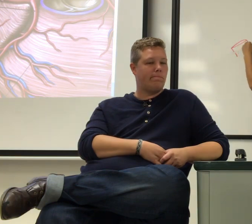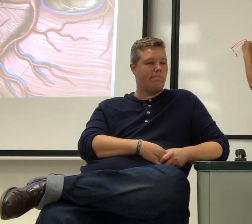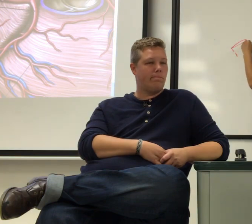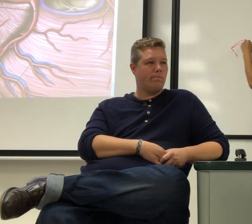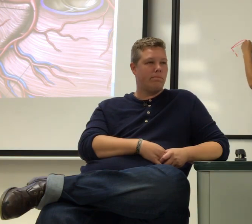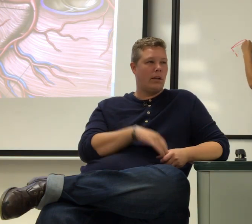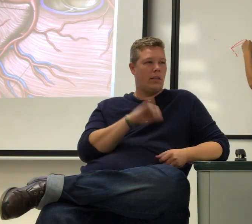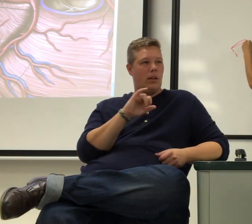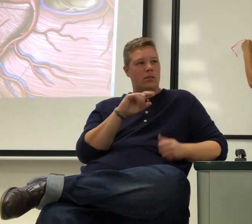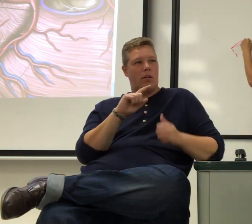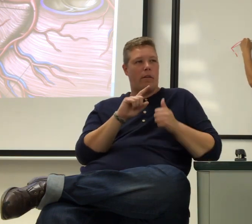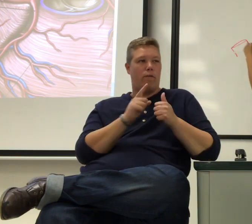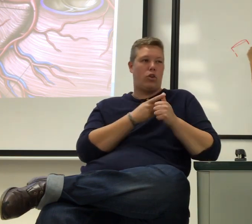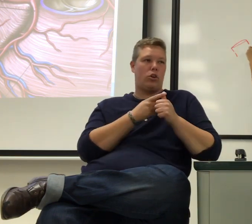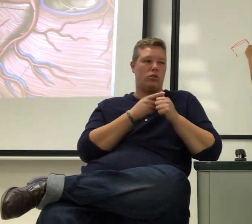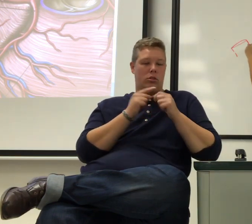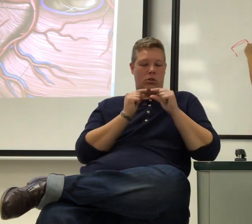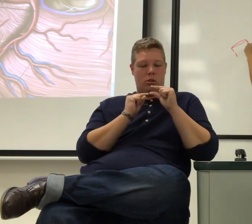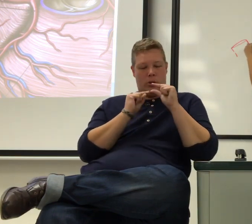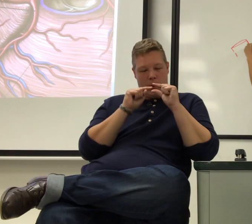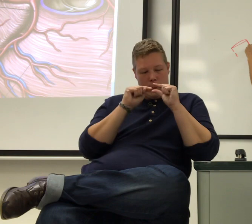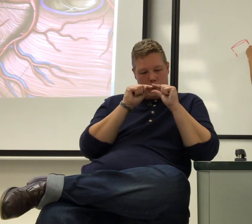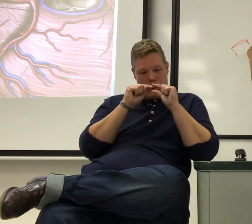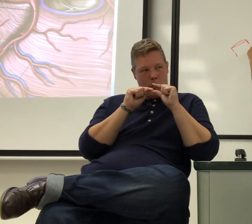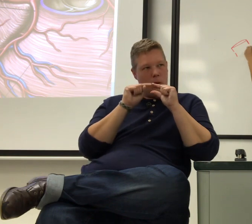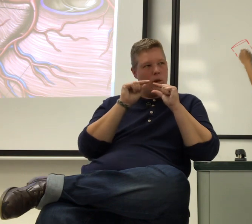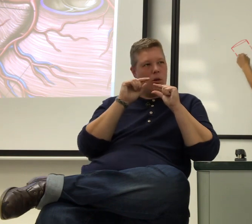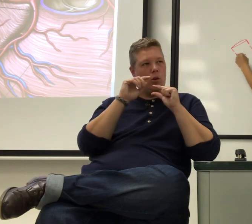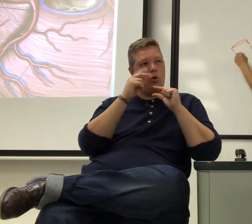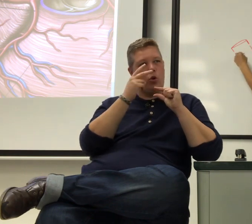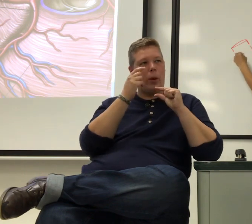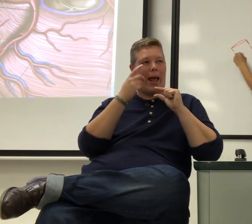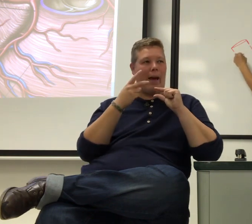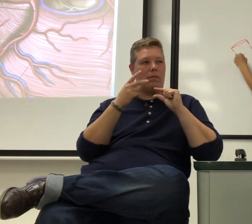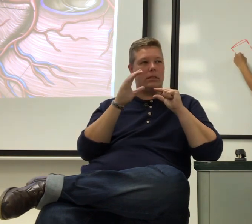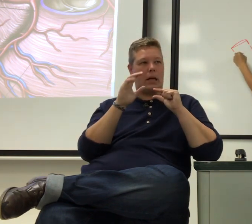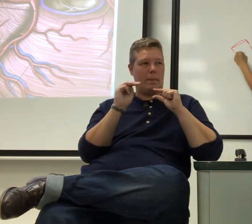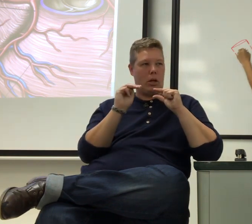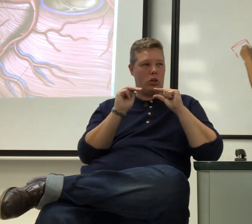Maybe the first 2.5 centimeters is considered